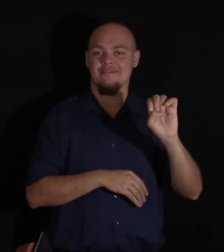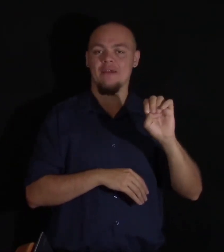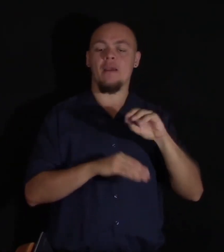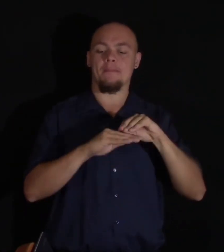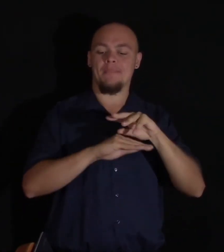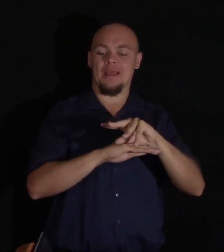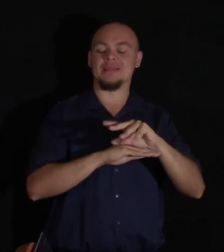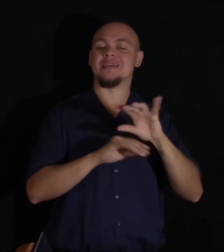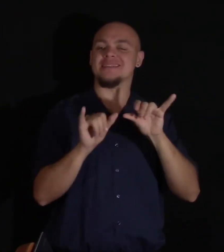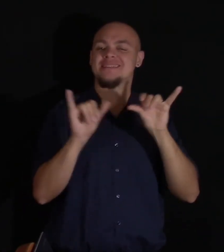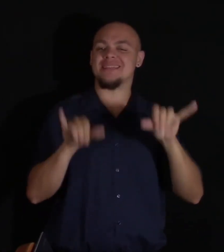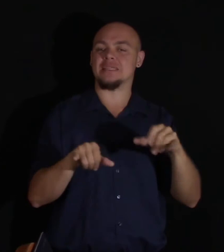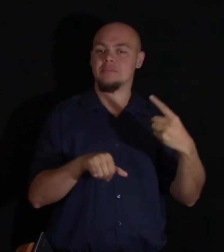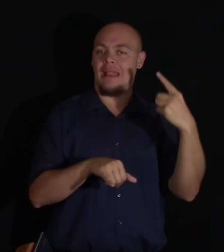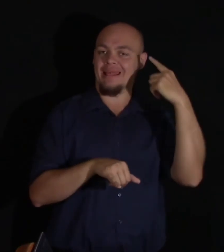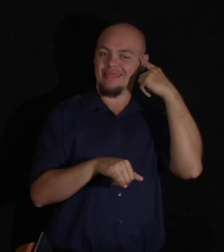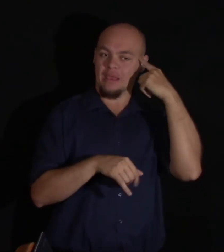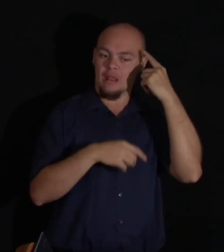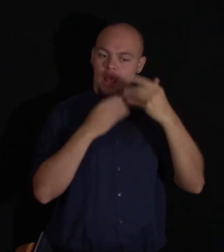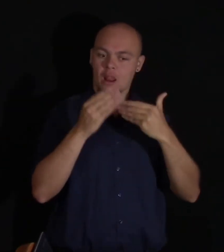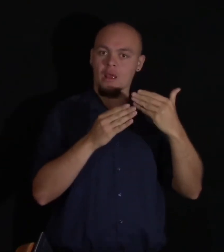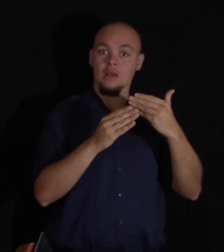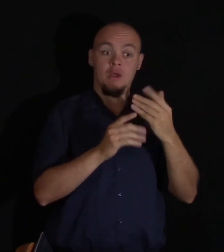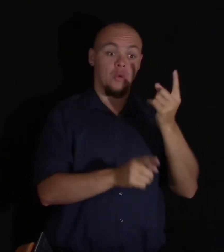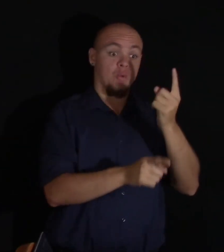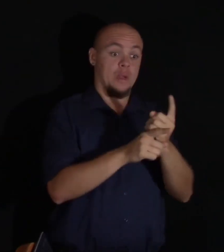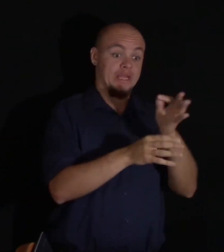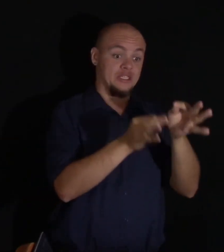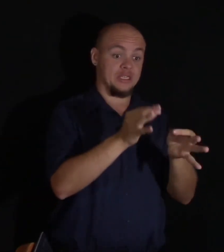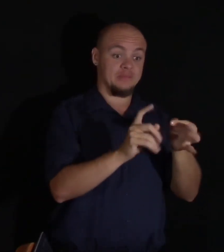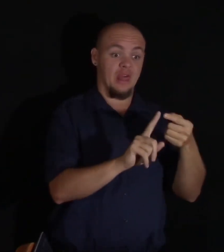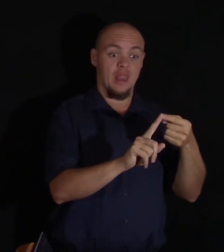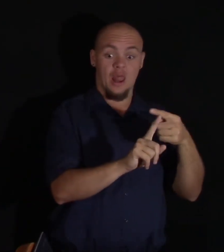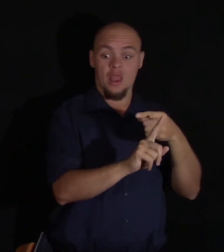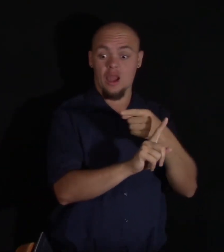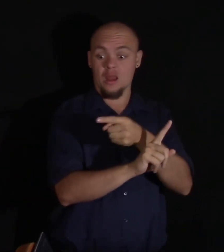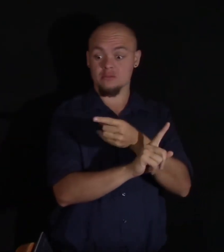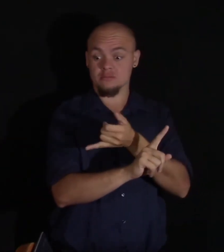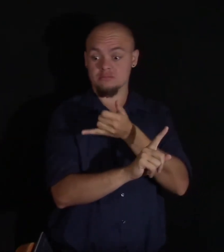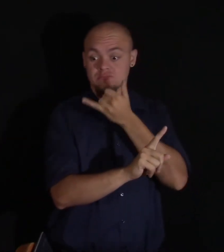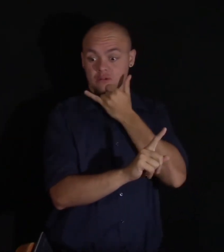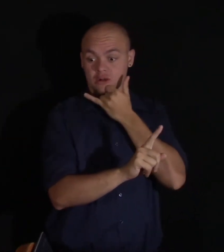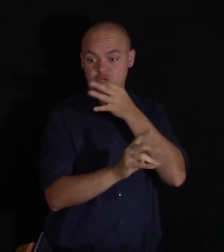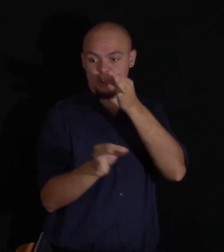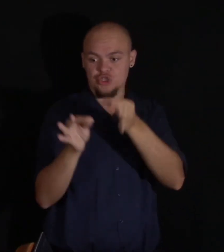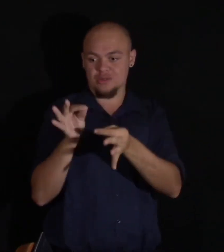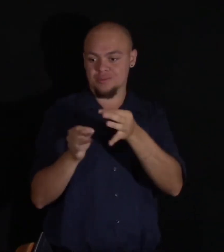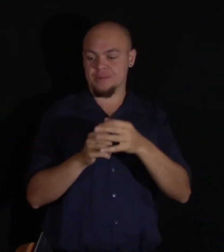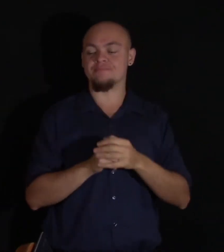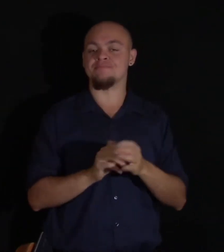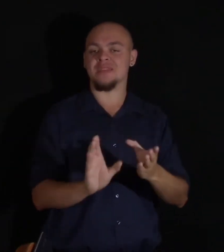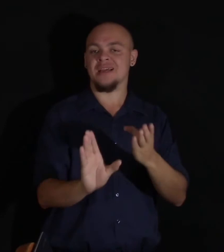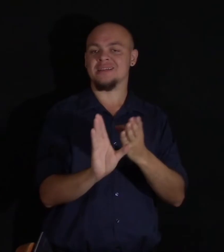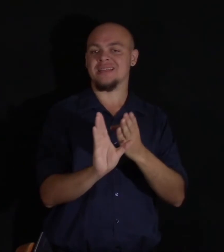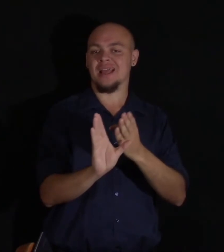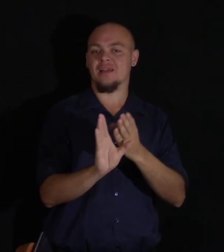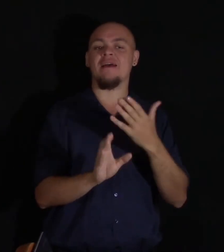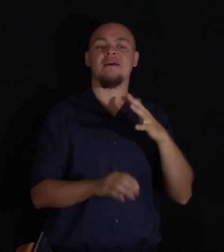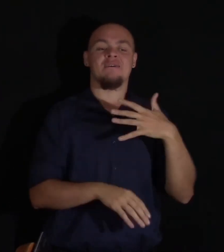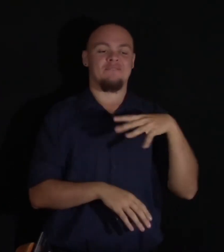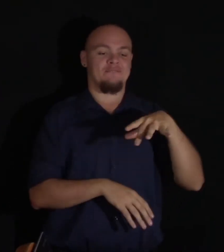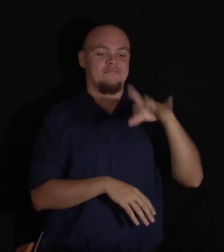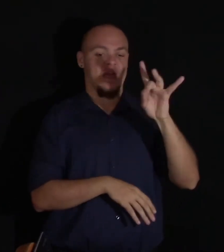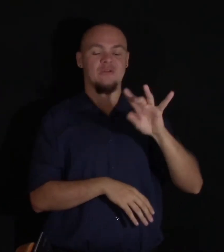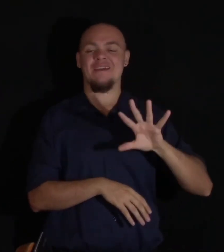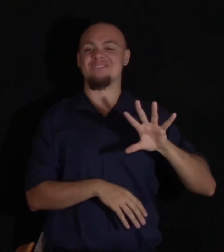that leads our thinking away from a correct judgment. Psychology has found over 50 cognitive